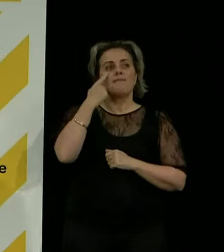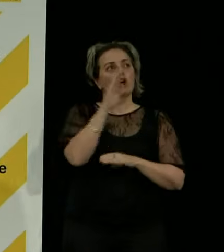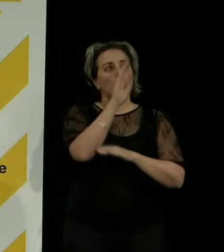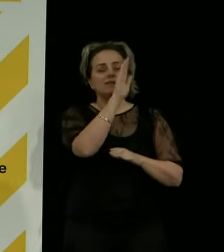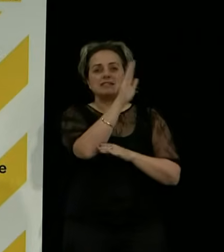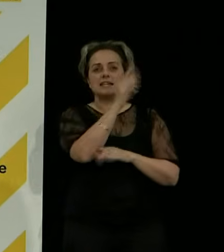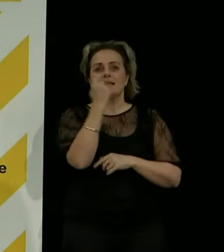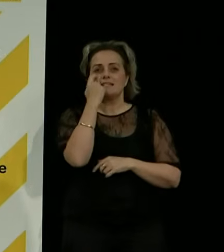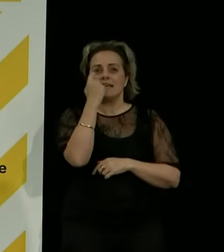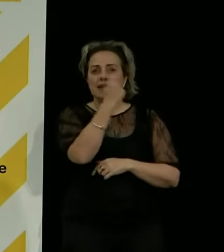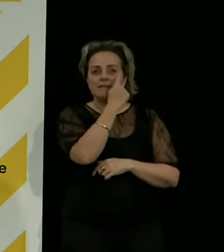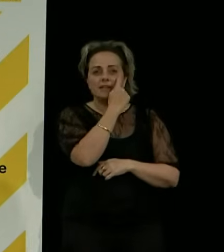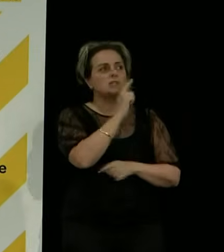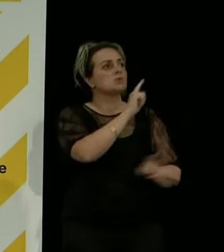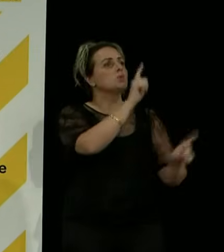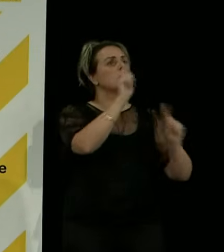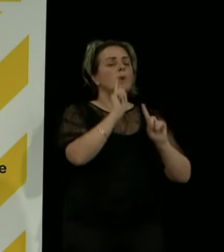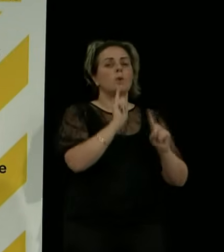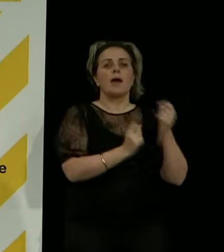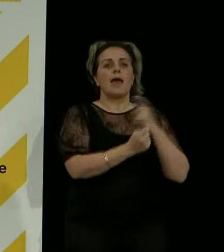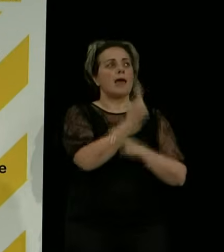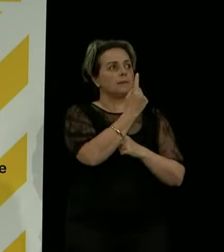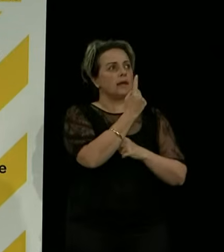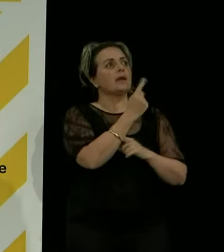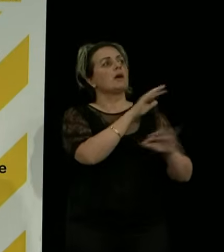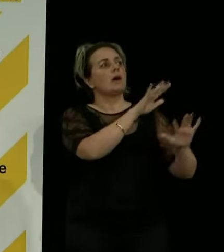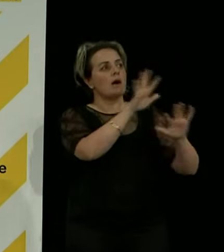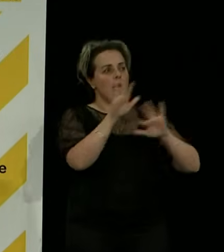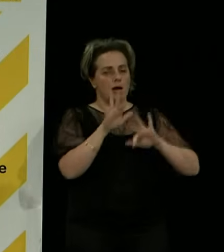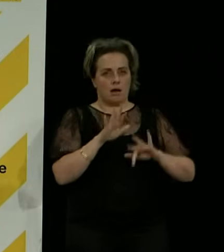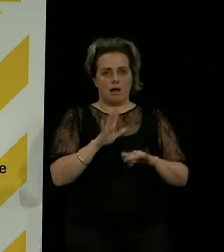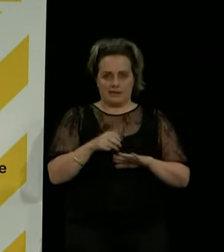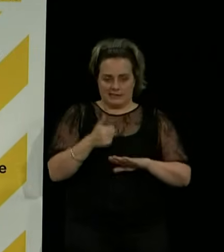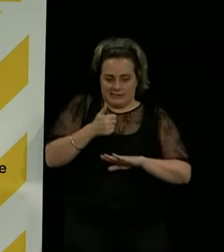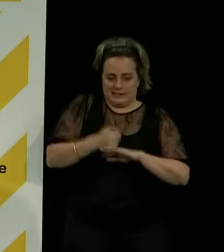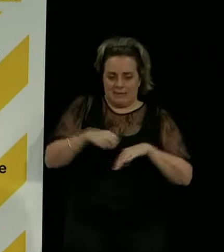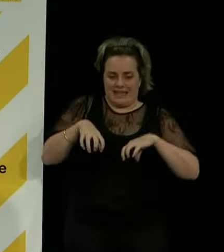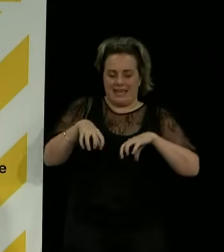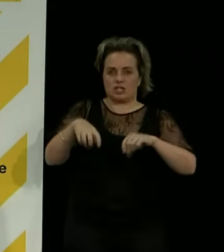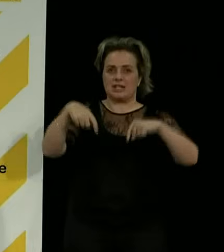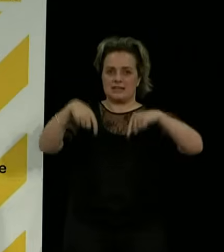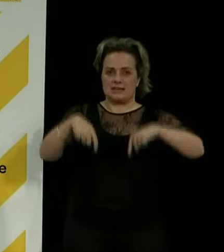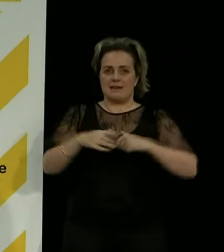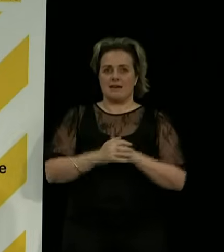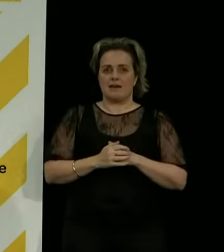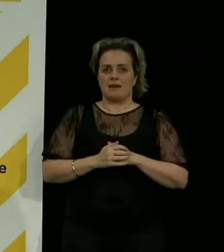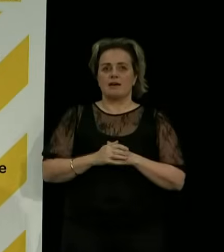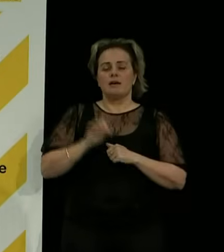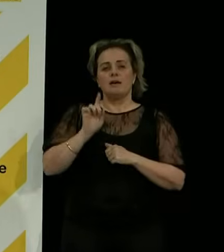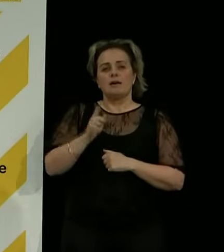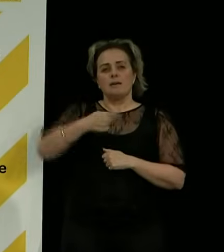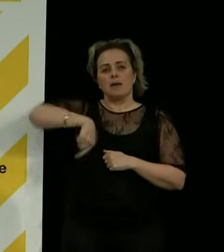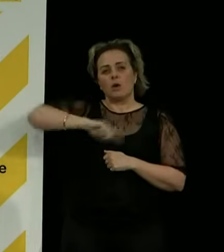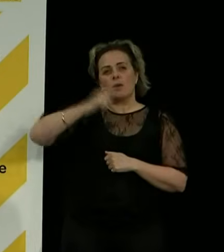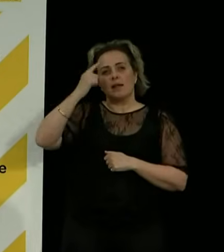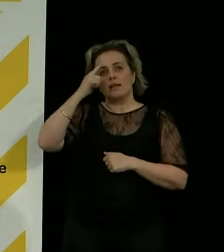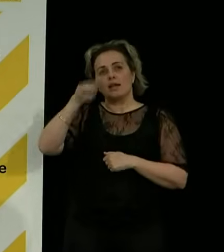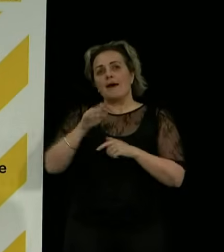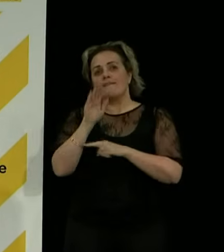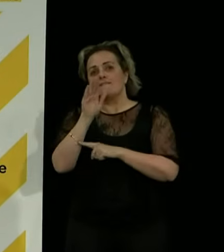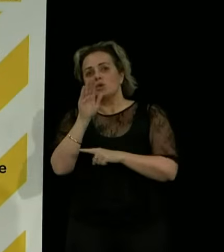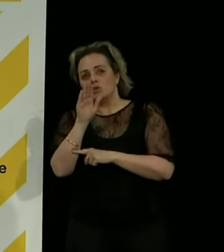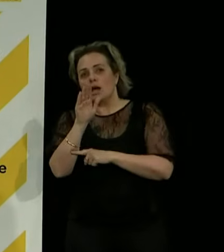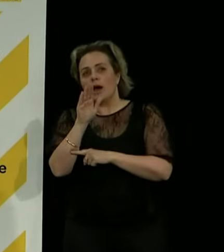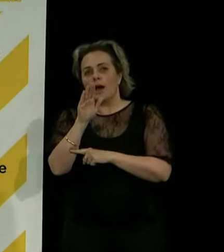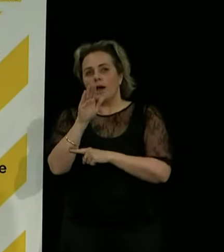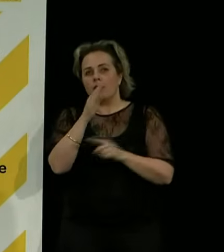evidence and what we see from different modellers. But this is just forecasting what we could see in the future. Right now,